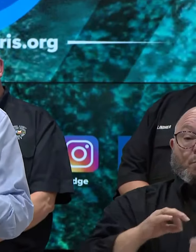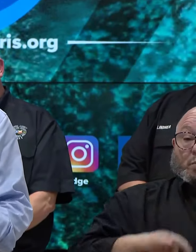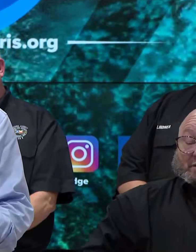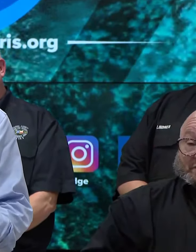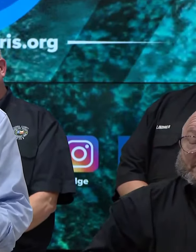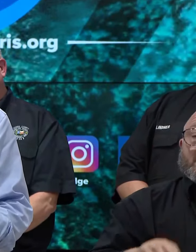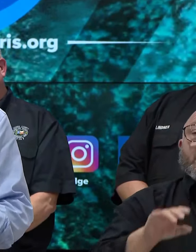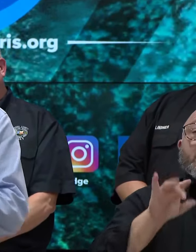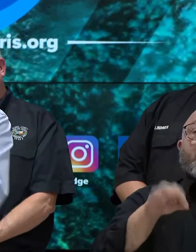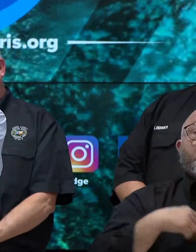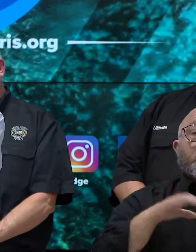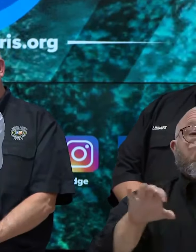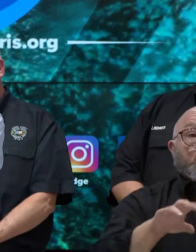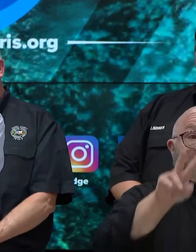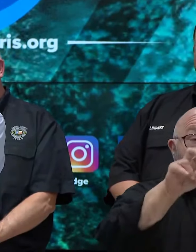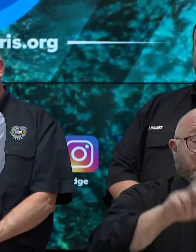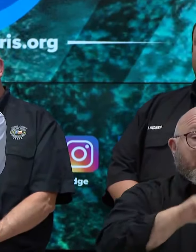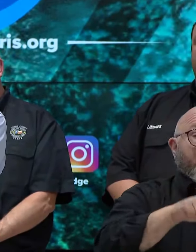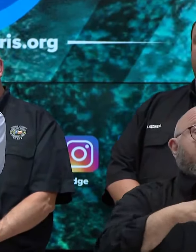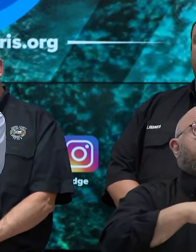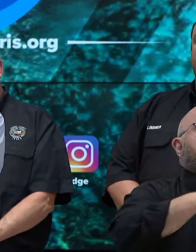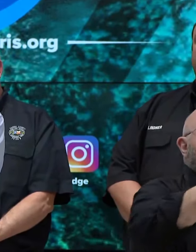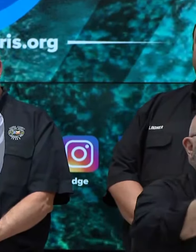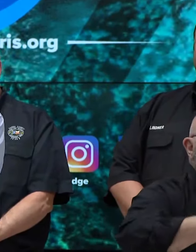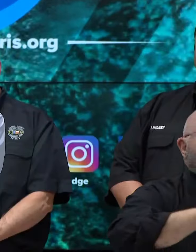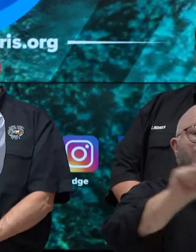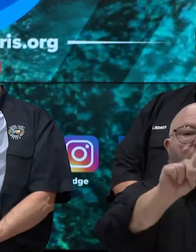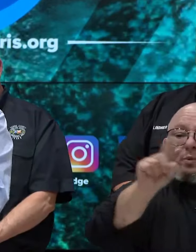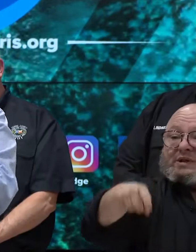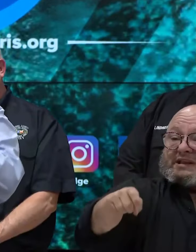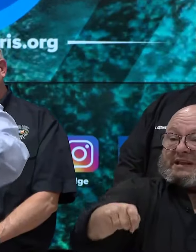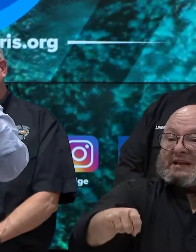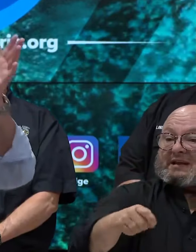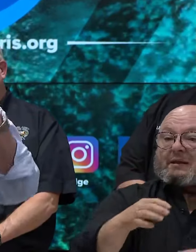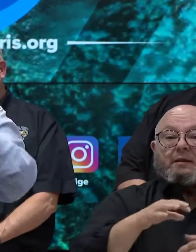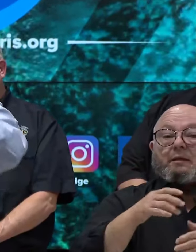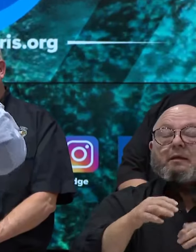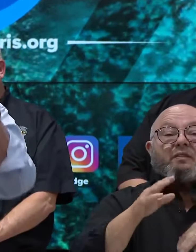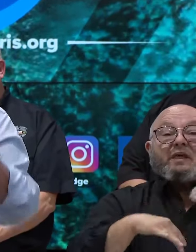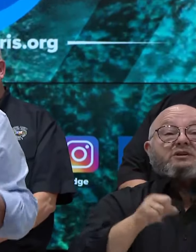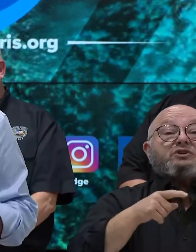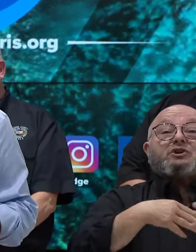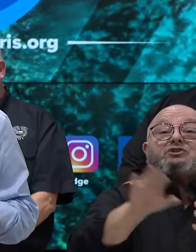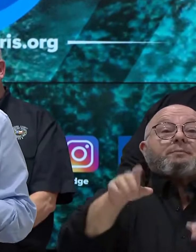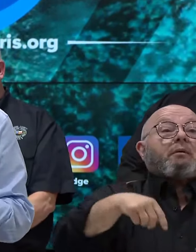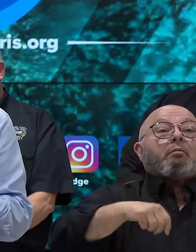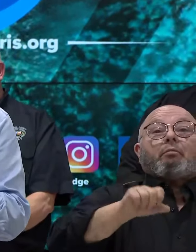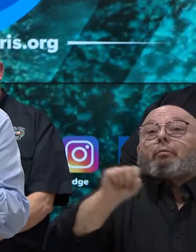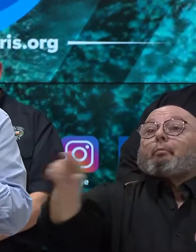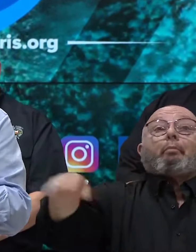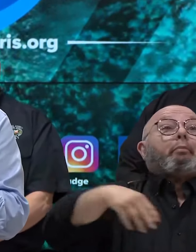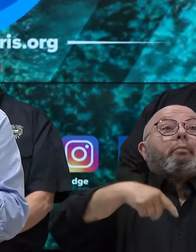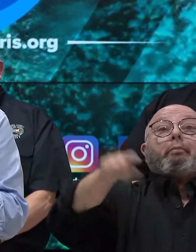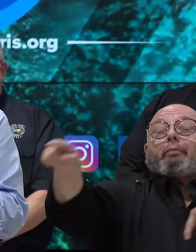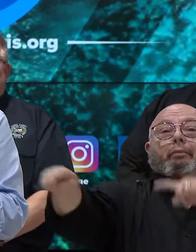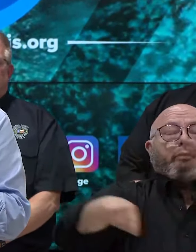the assessment and then go send them out to where the need is, otherwise than just randomly sending them out.